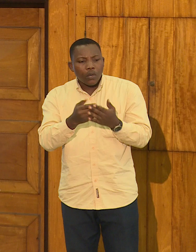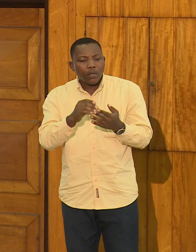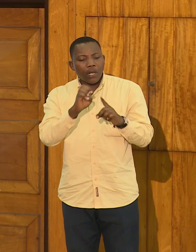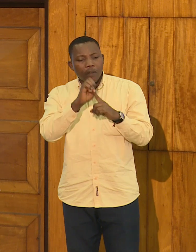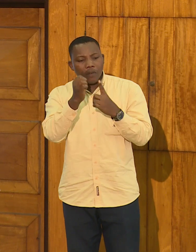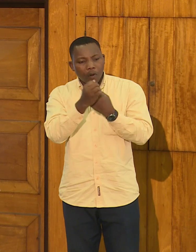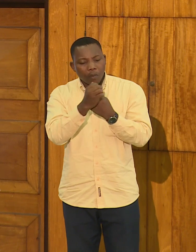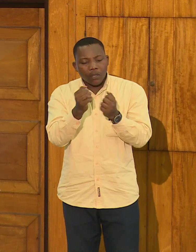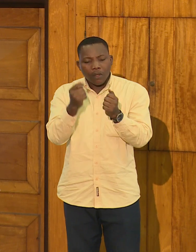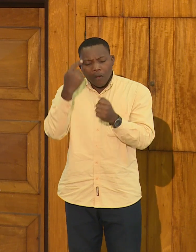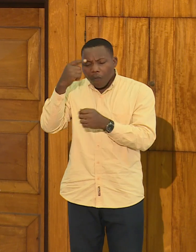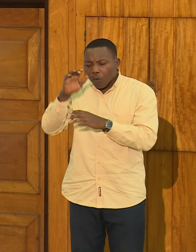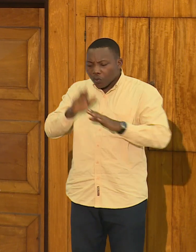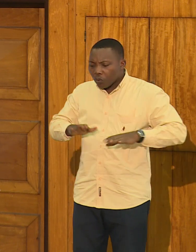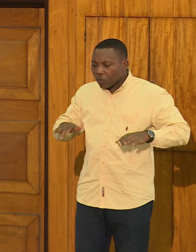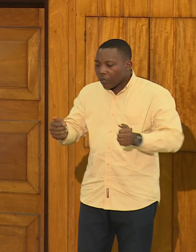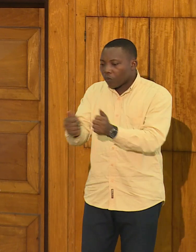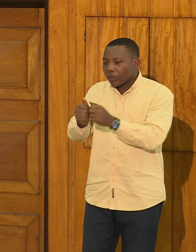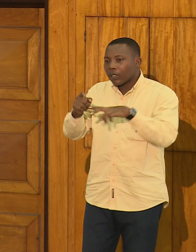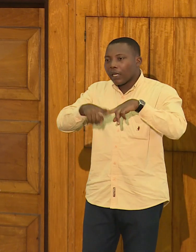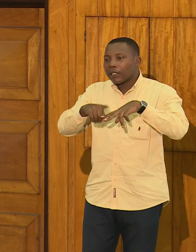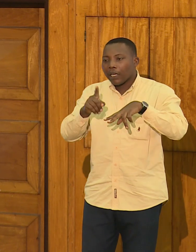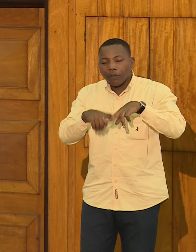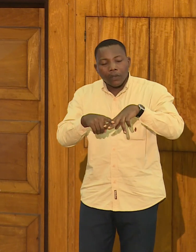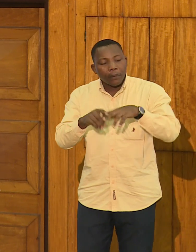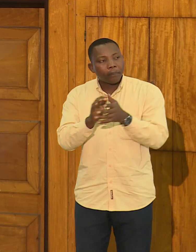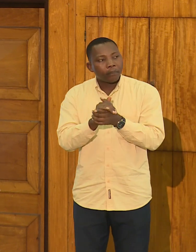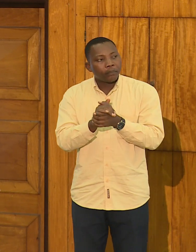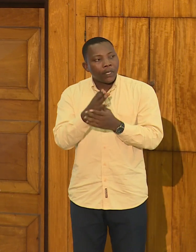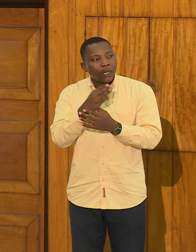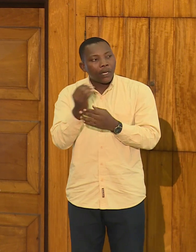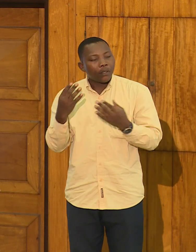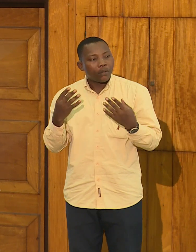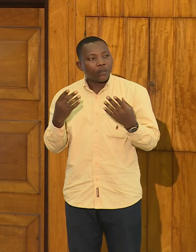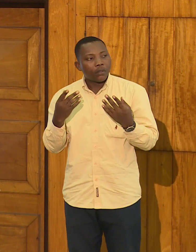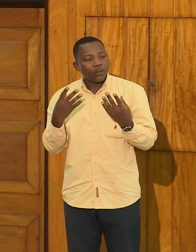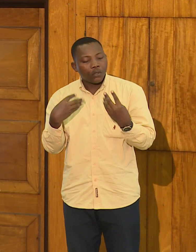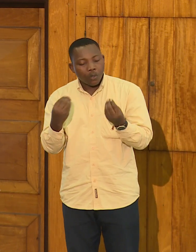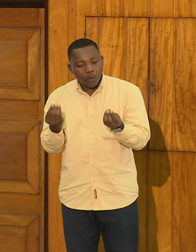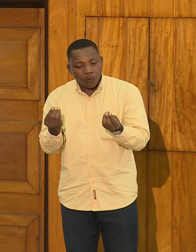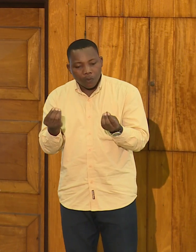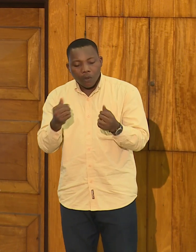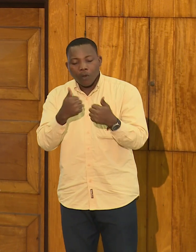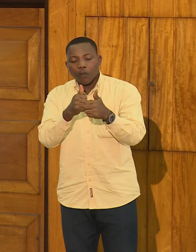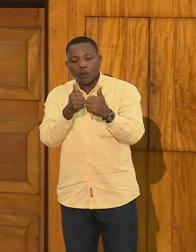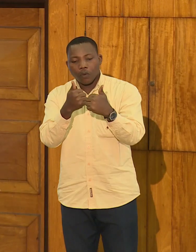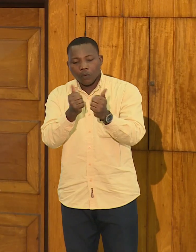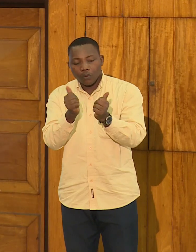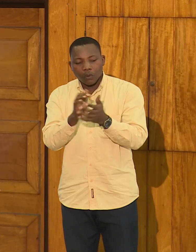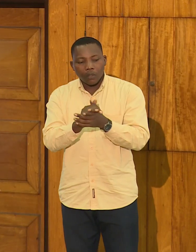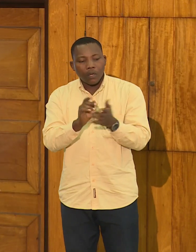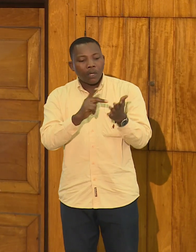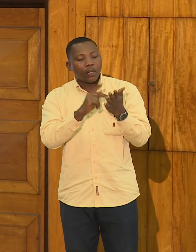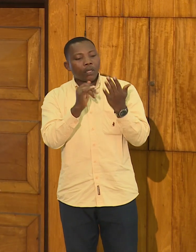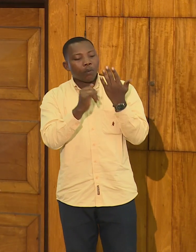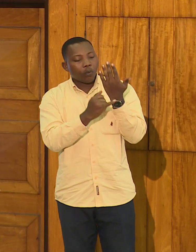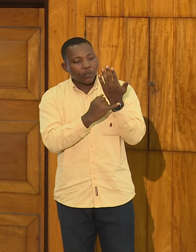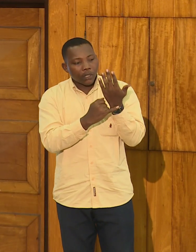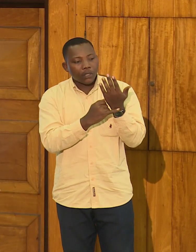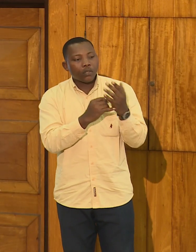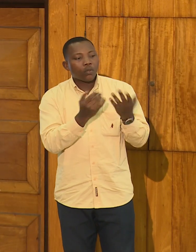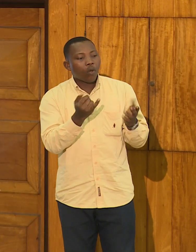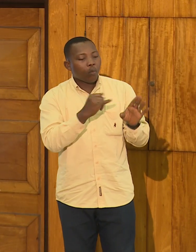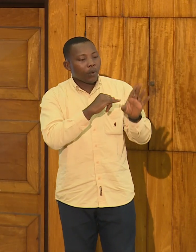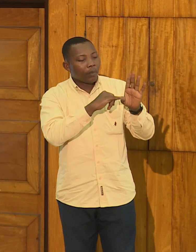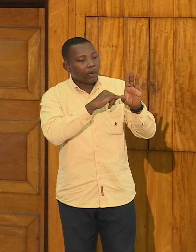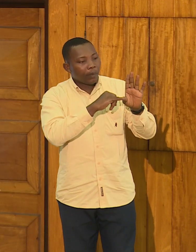facilitating better health outcomes and improved treatment adherence. And this project was implemented at Bulawayo